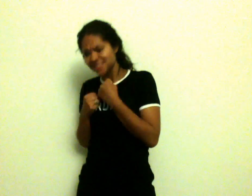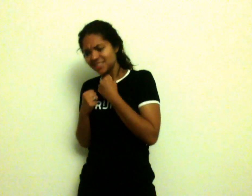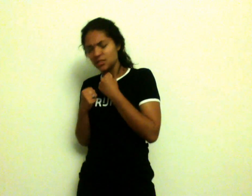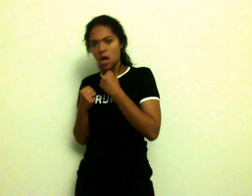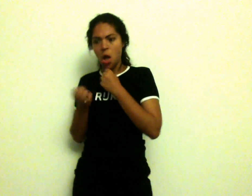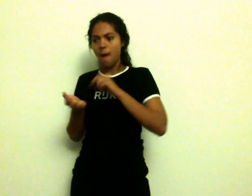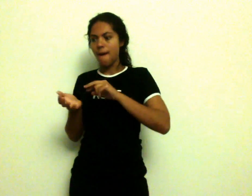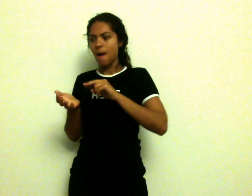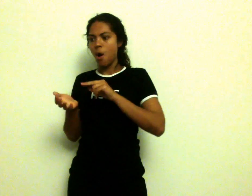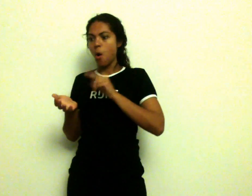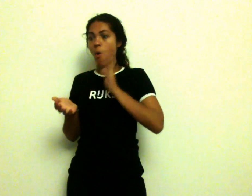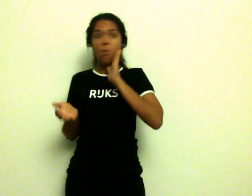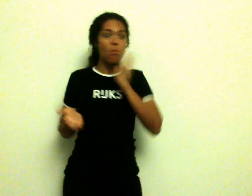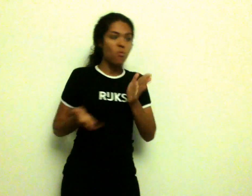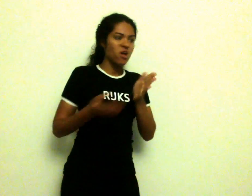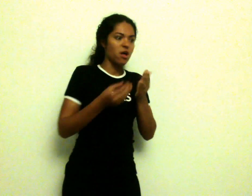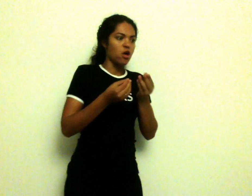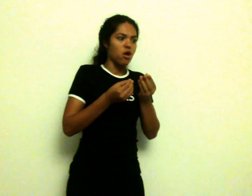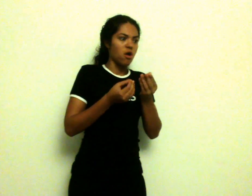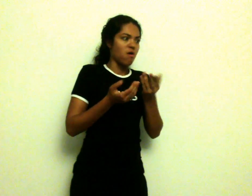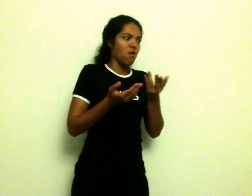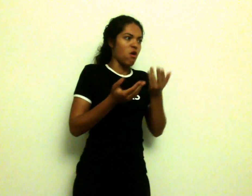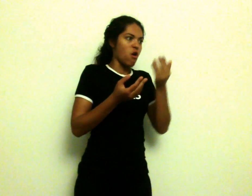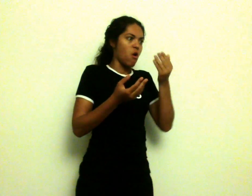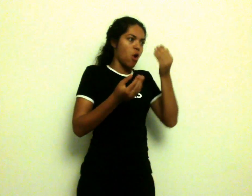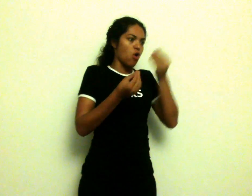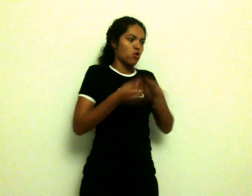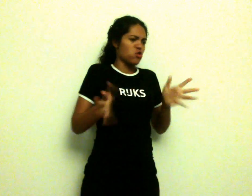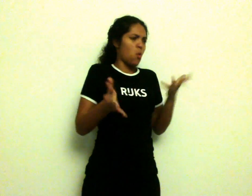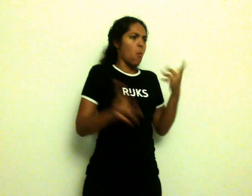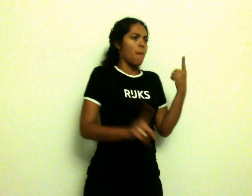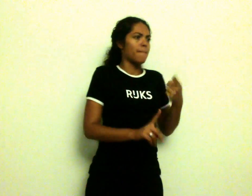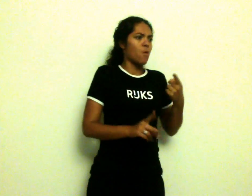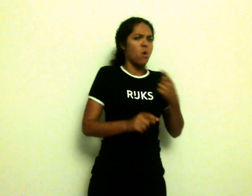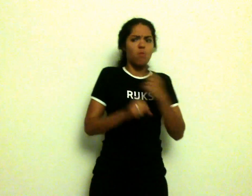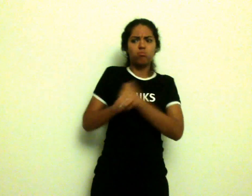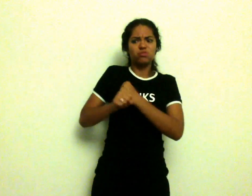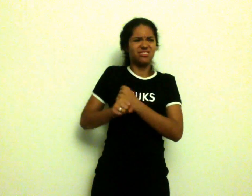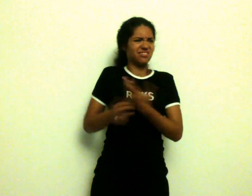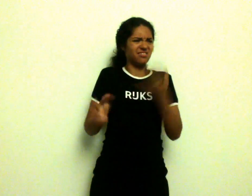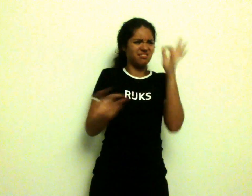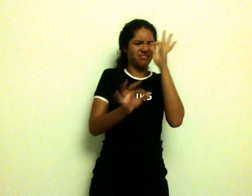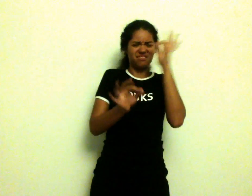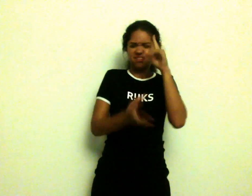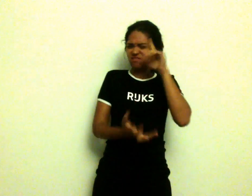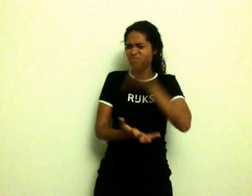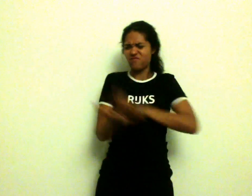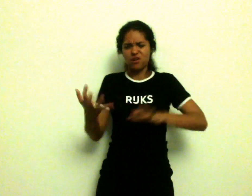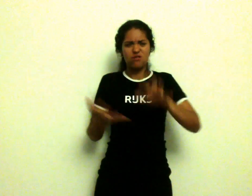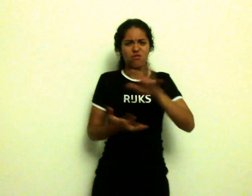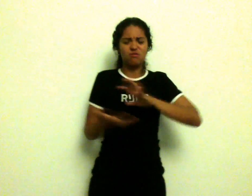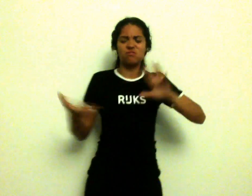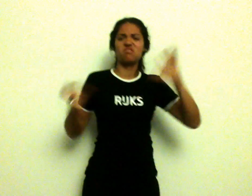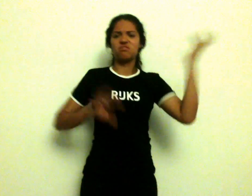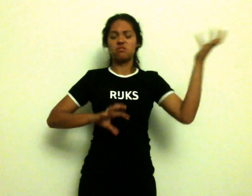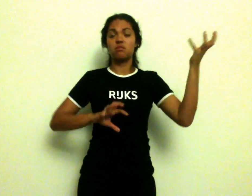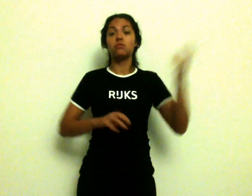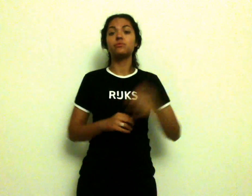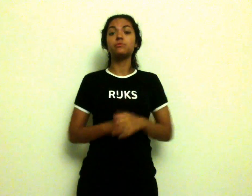As one Middle Easterner said to a friend, while disavowing everything that has happened recently, said, we have a